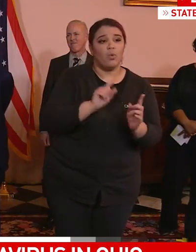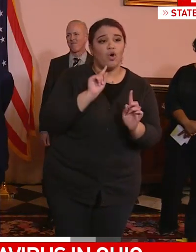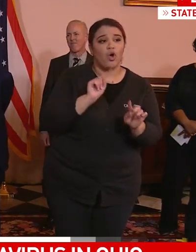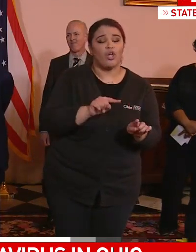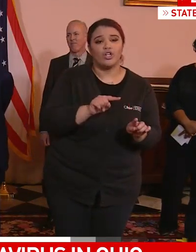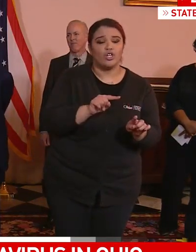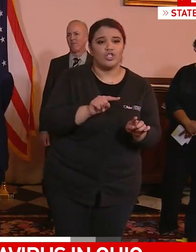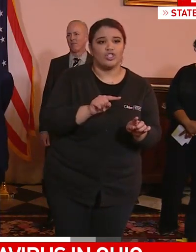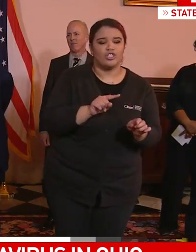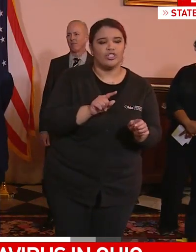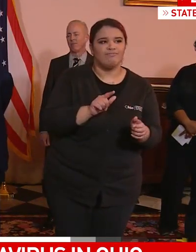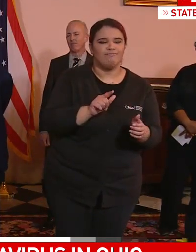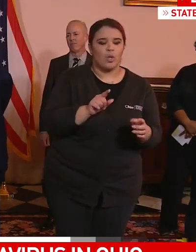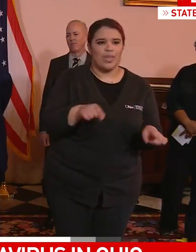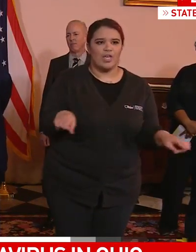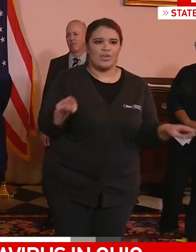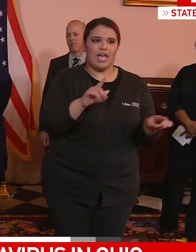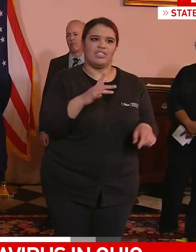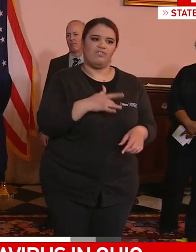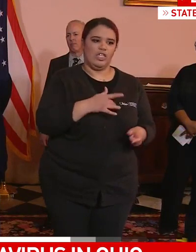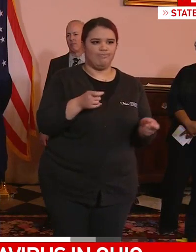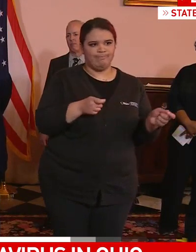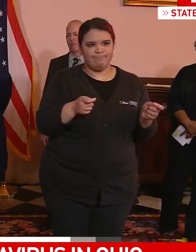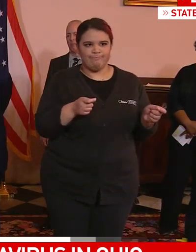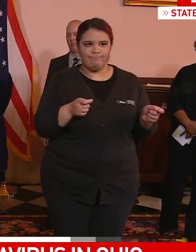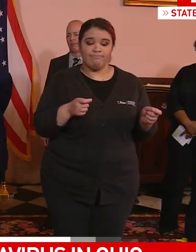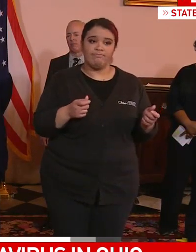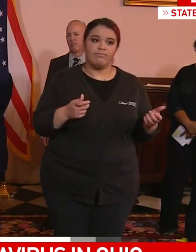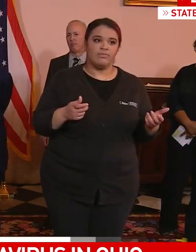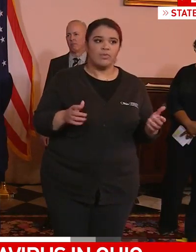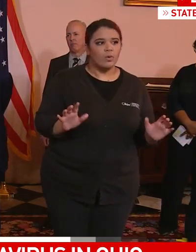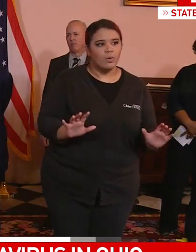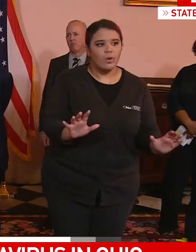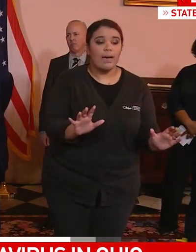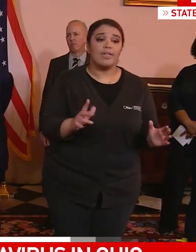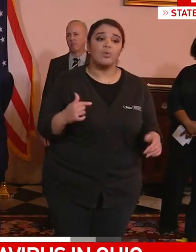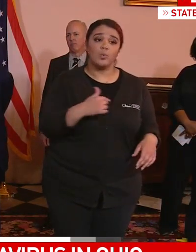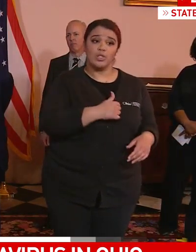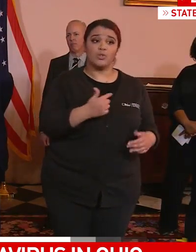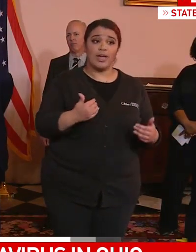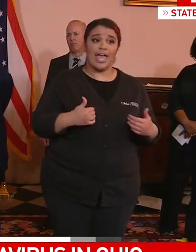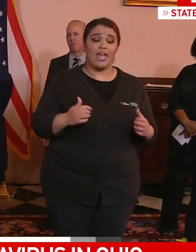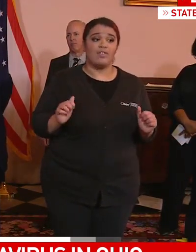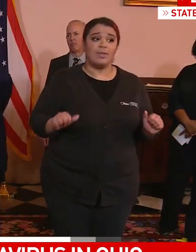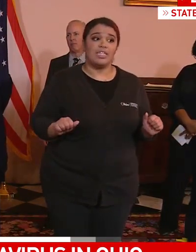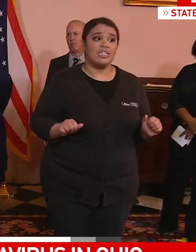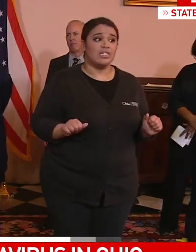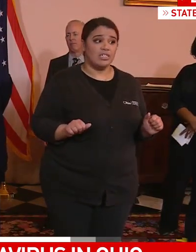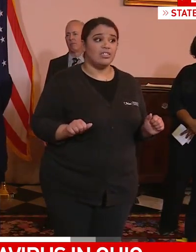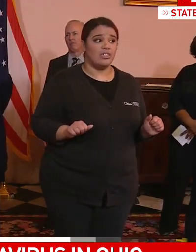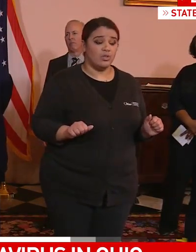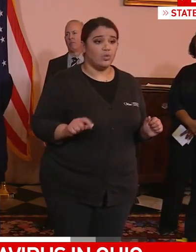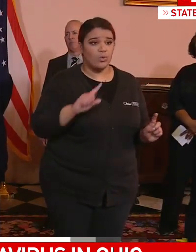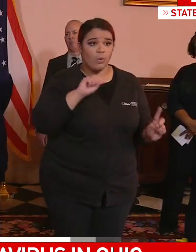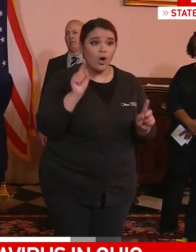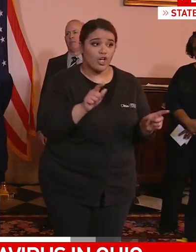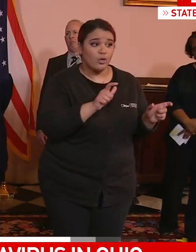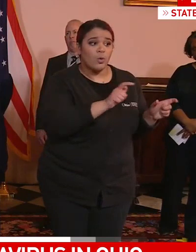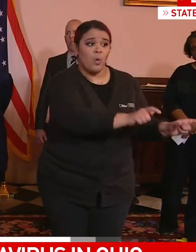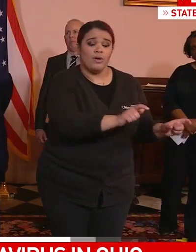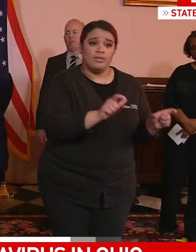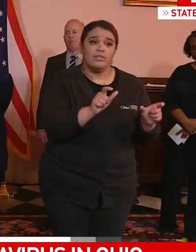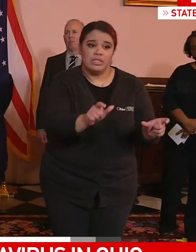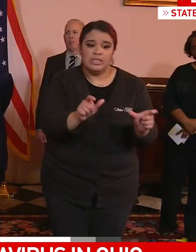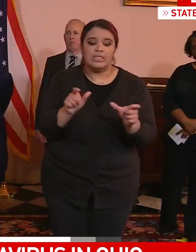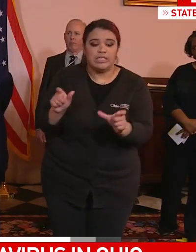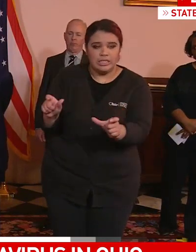police people by and large, although we do have those quarantine powers. This was to help people, and sometimes that helps the actual